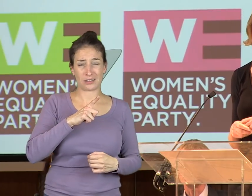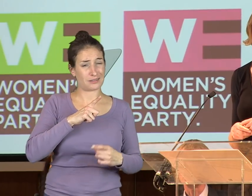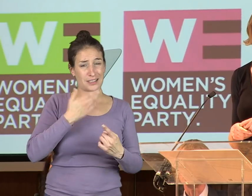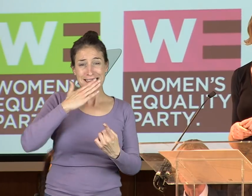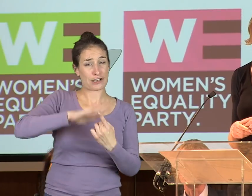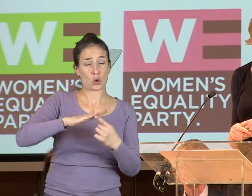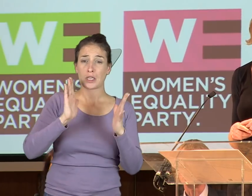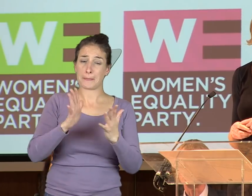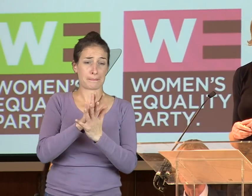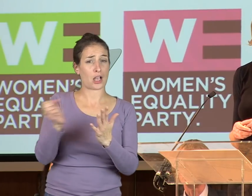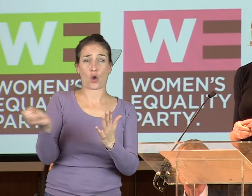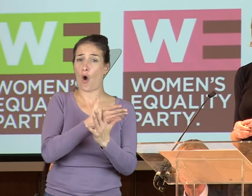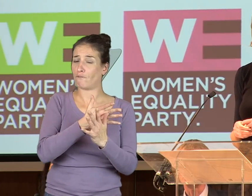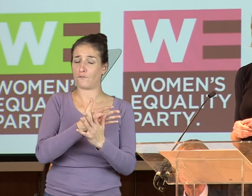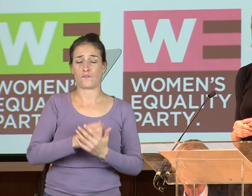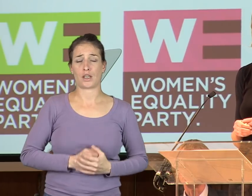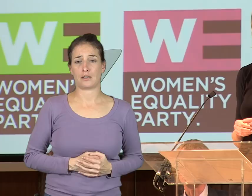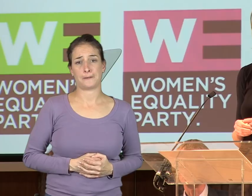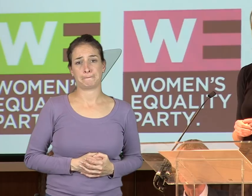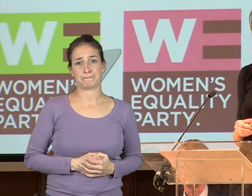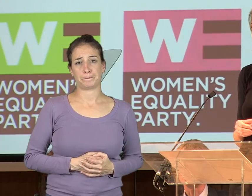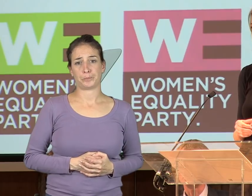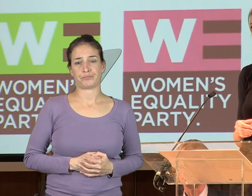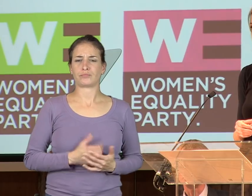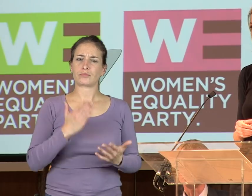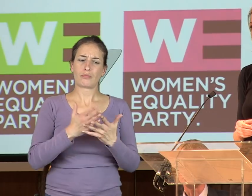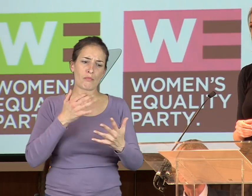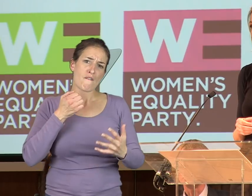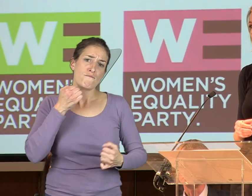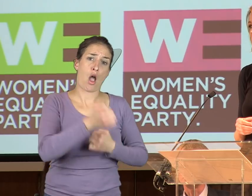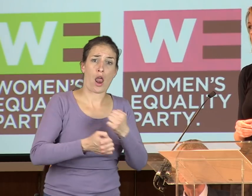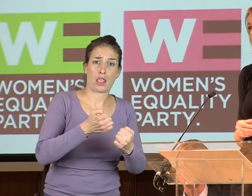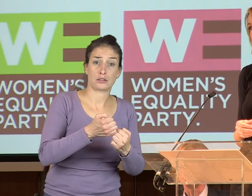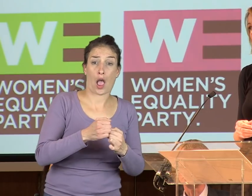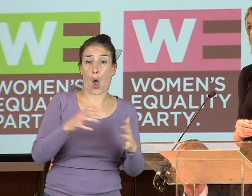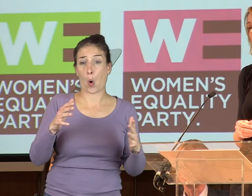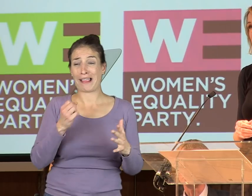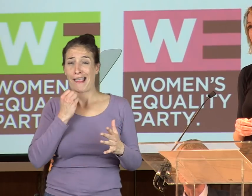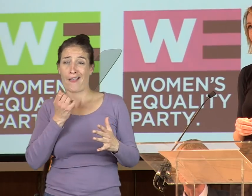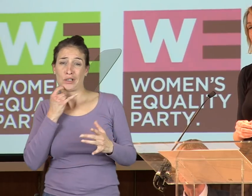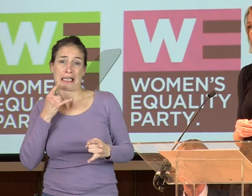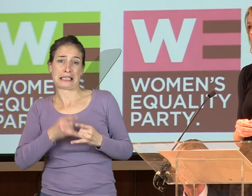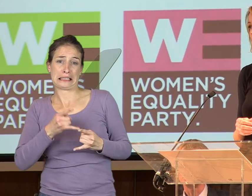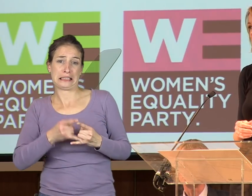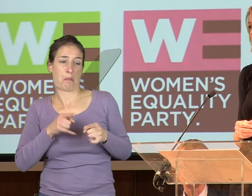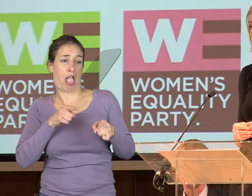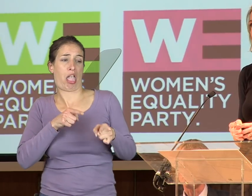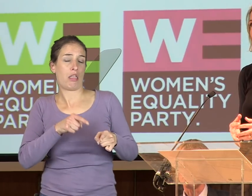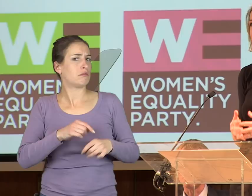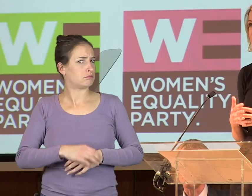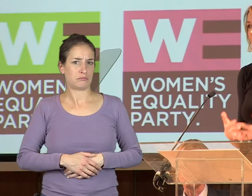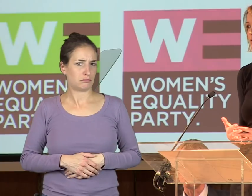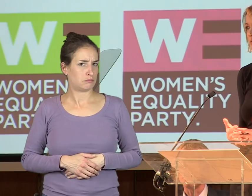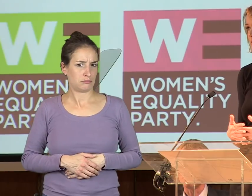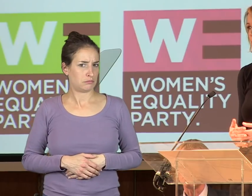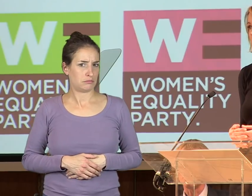Violence against women and girls, of course, goes much deeper than everyday sexism. The Women's Equality Party believes in the absolute right to a